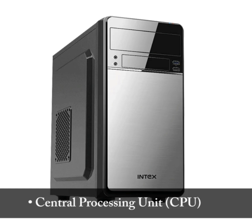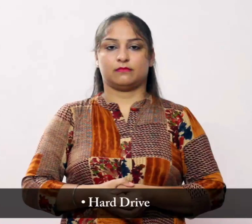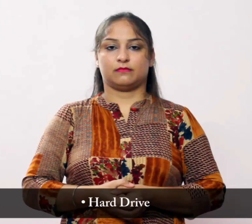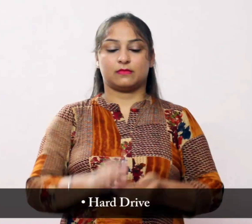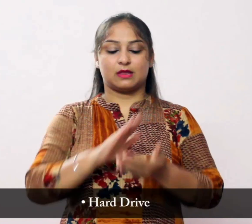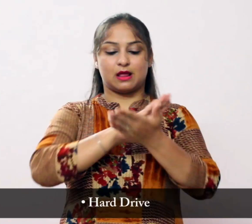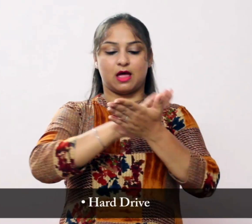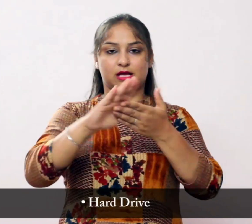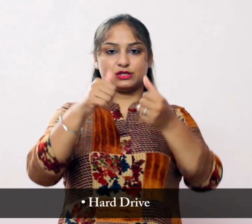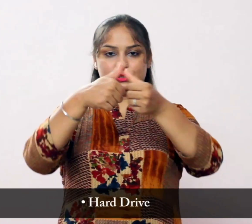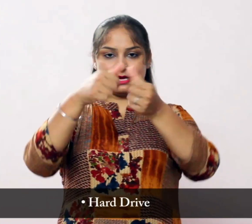Hard drive.